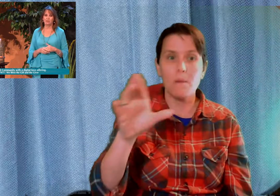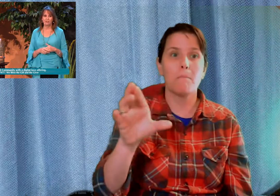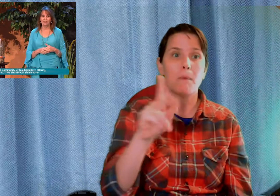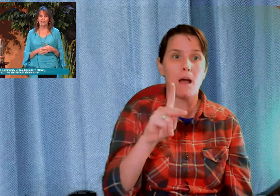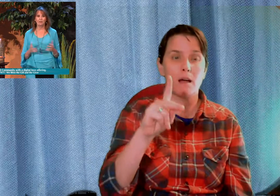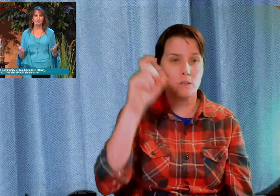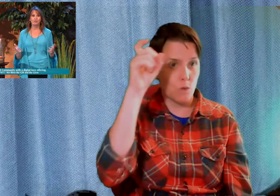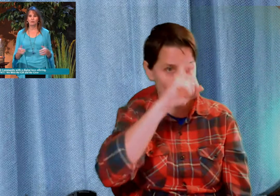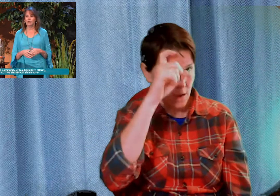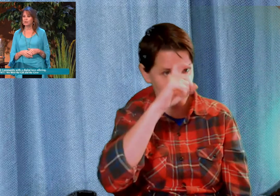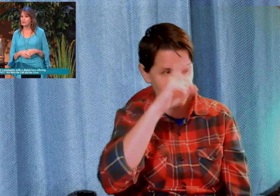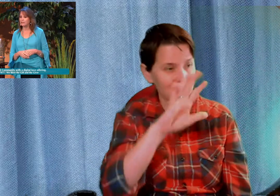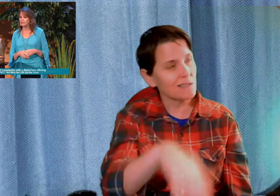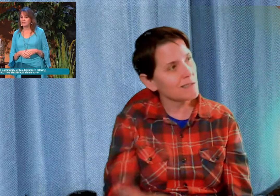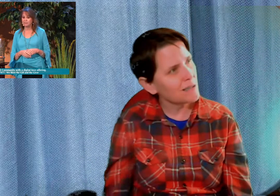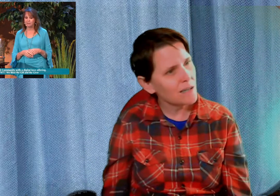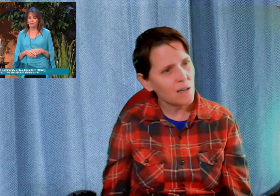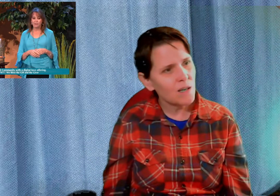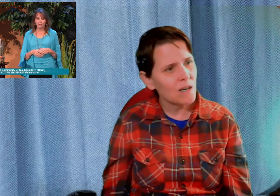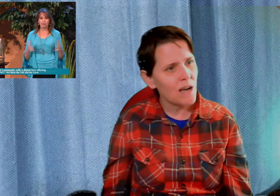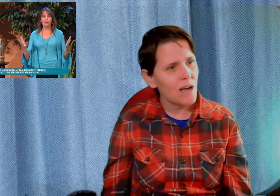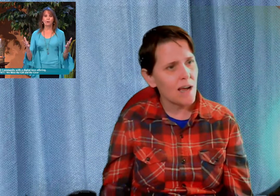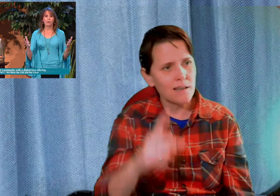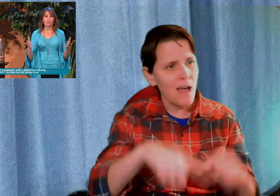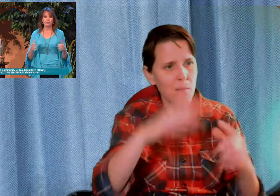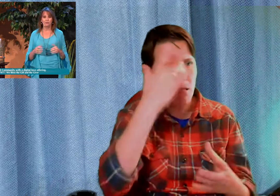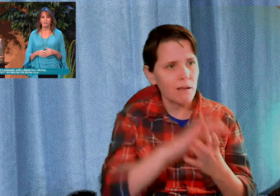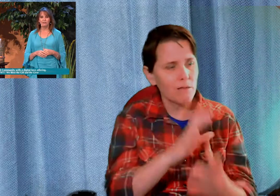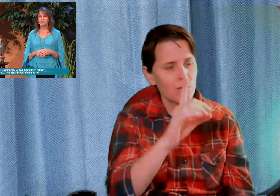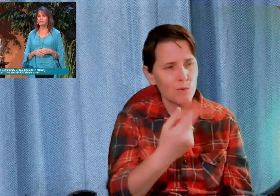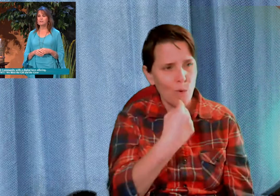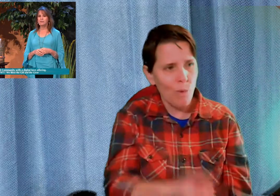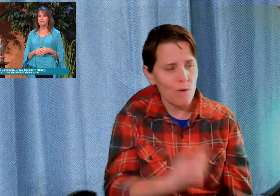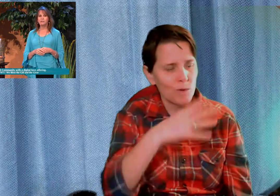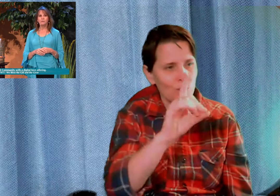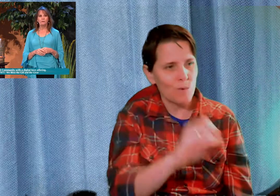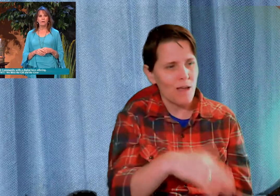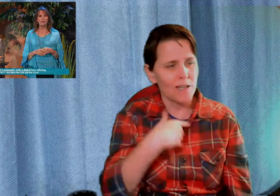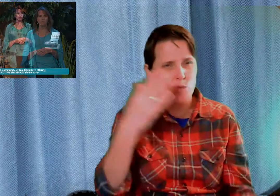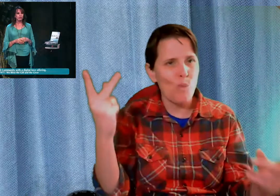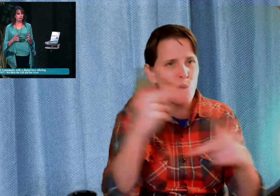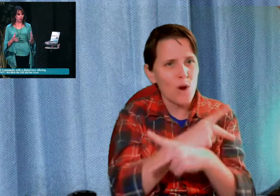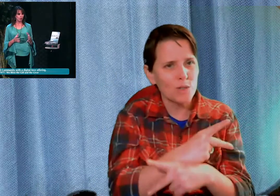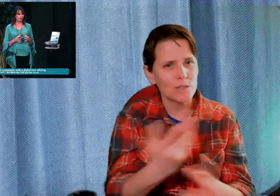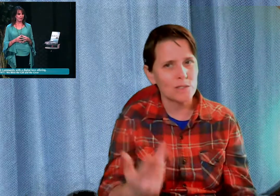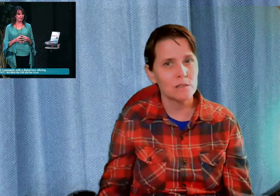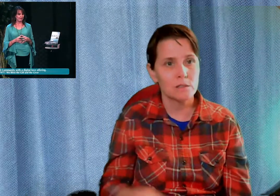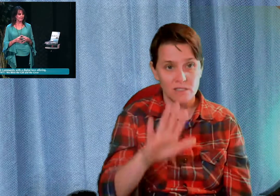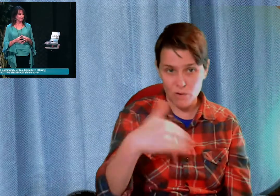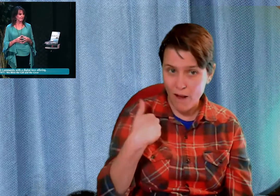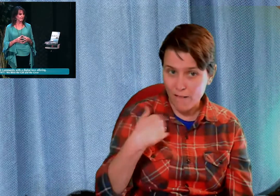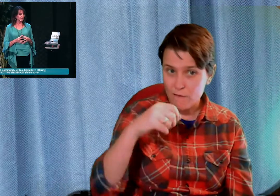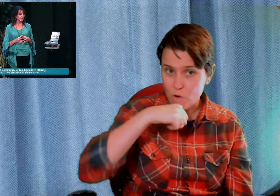gotten worse. I can't believe you told me to do that." He goes, "Now what do I do?" He says, "Well, you have goats,